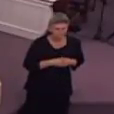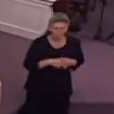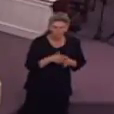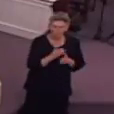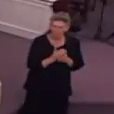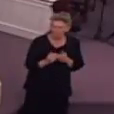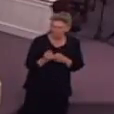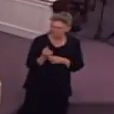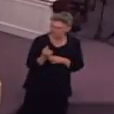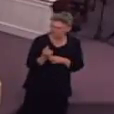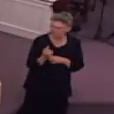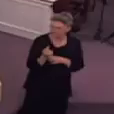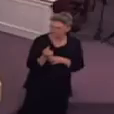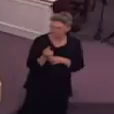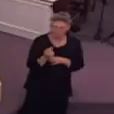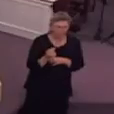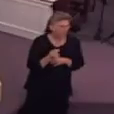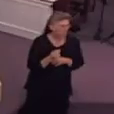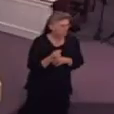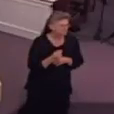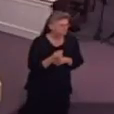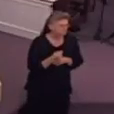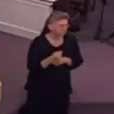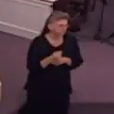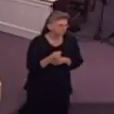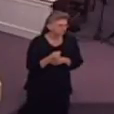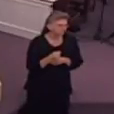Someone had posted a question